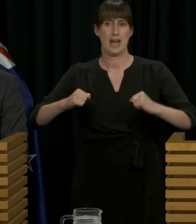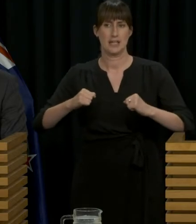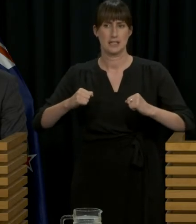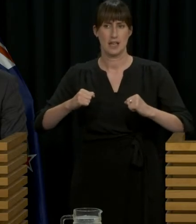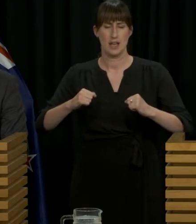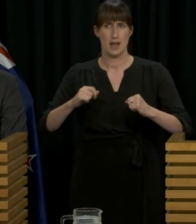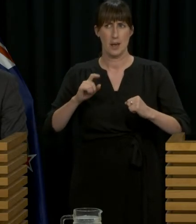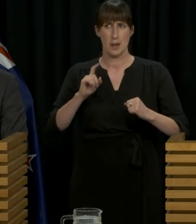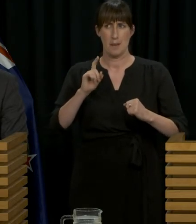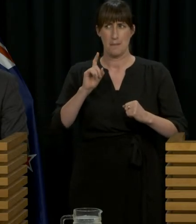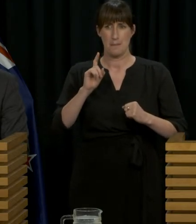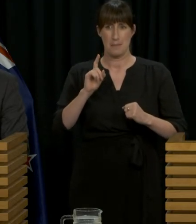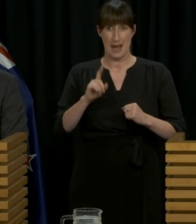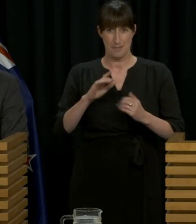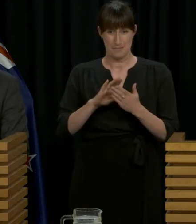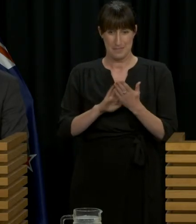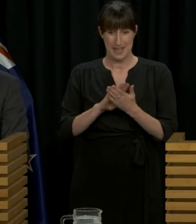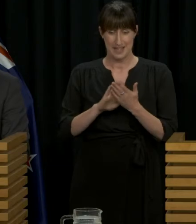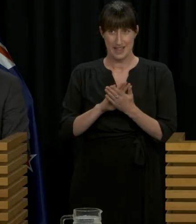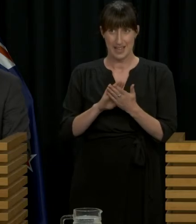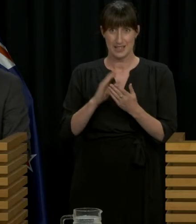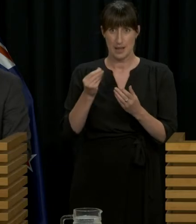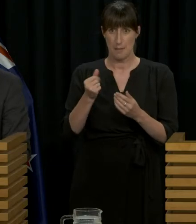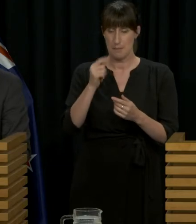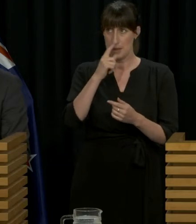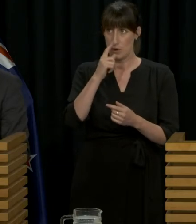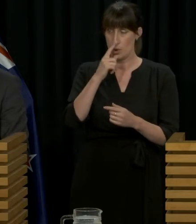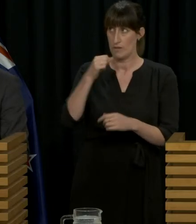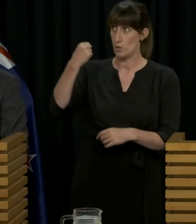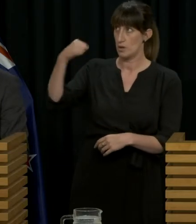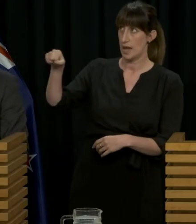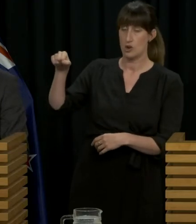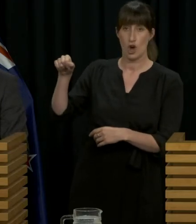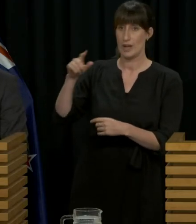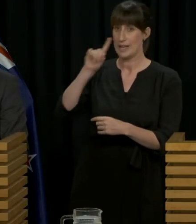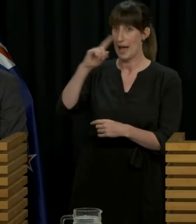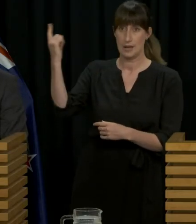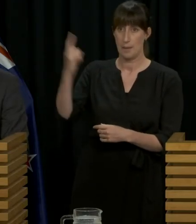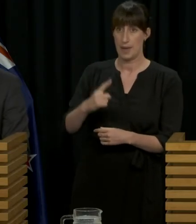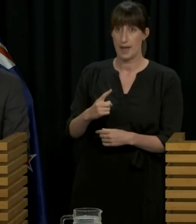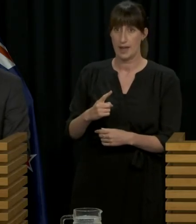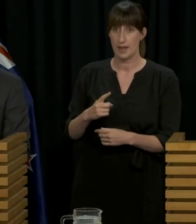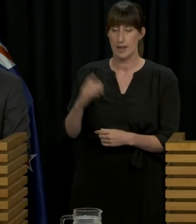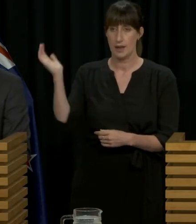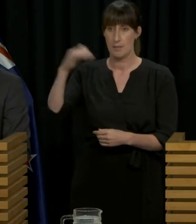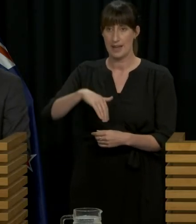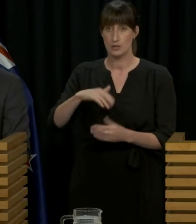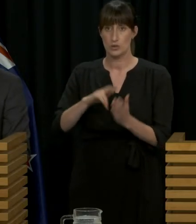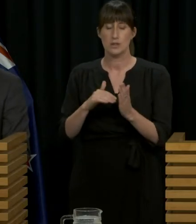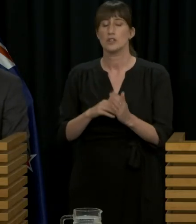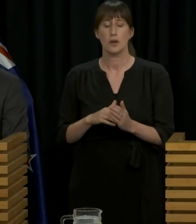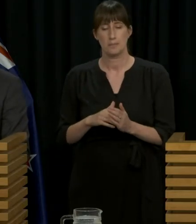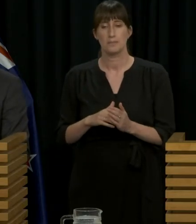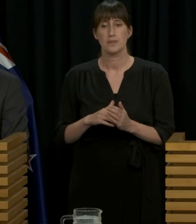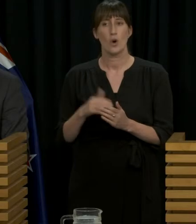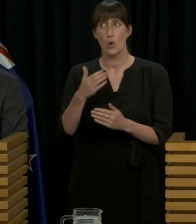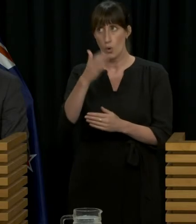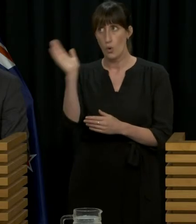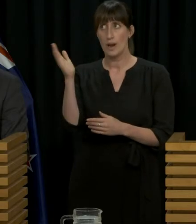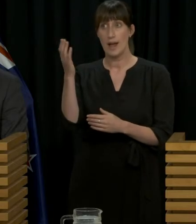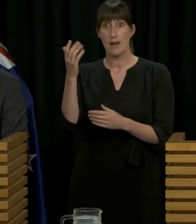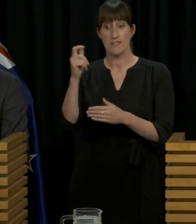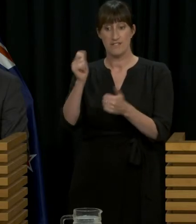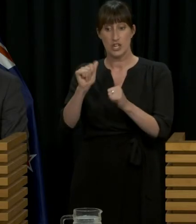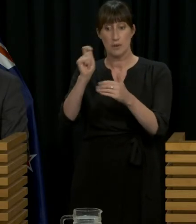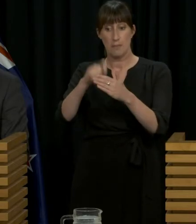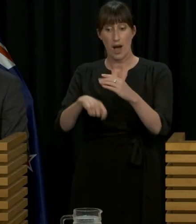of some capacity in the system. No, we will be able to accommodate all those who have vouchers and all those that we're needing to accommodate. Yeah, but is the full